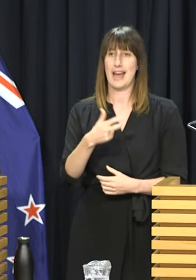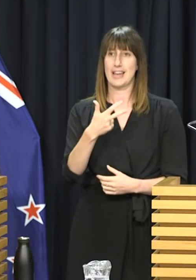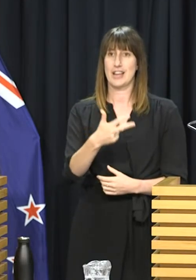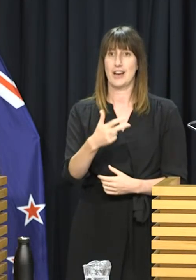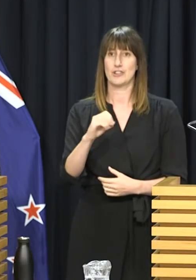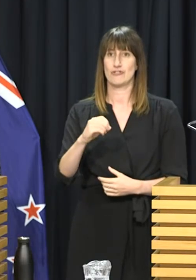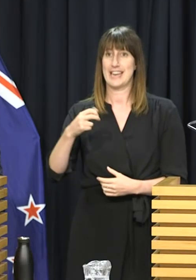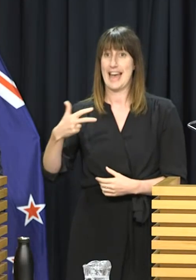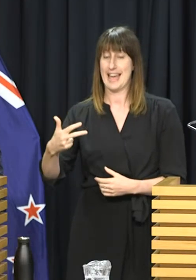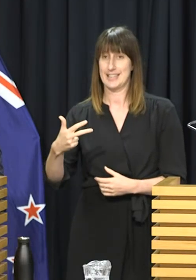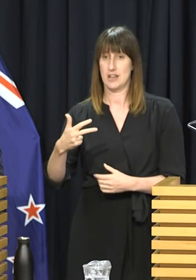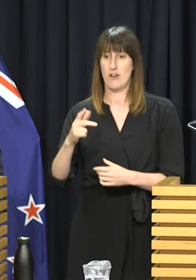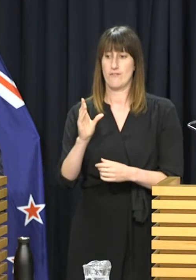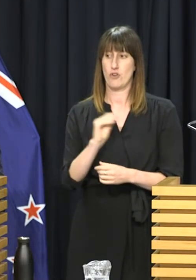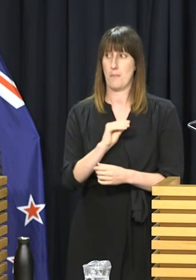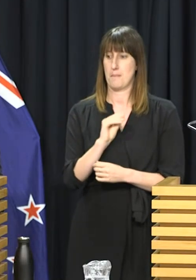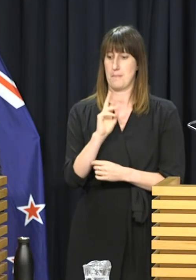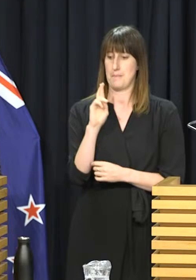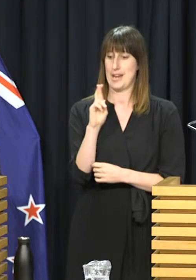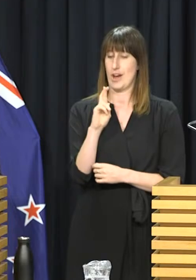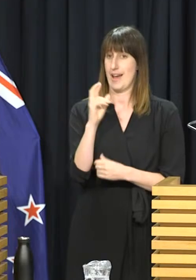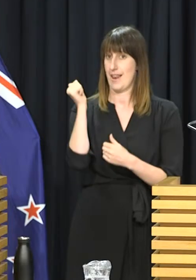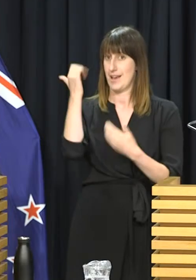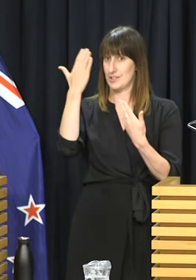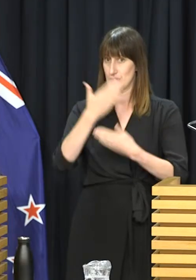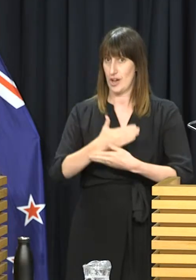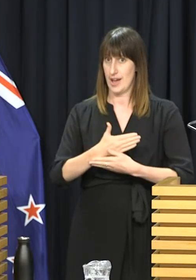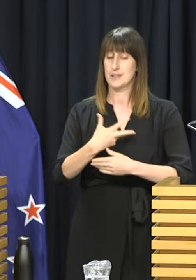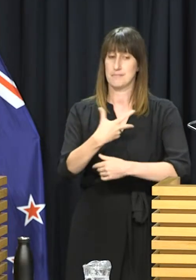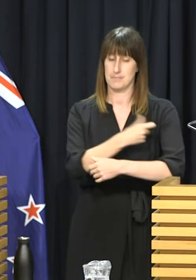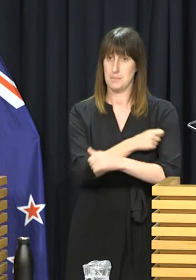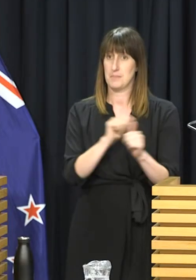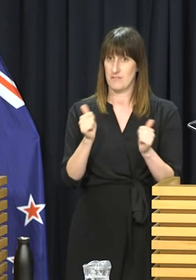38,808 vaccines. That's as of midnight last night.